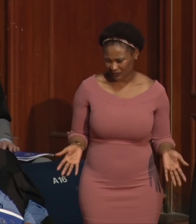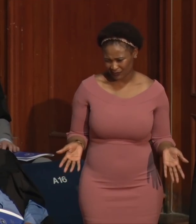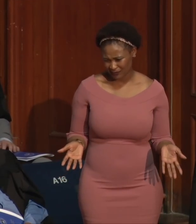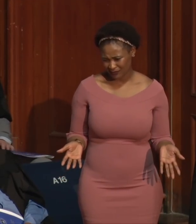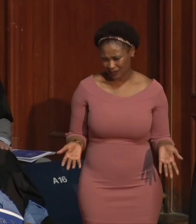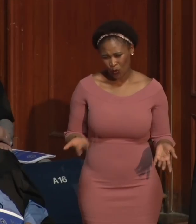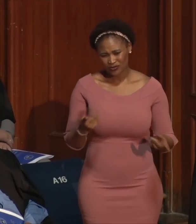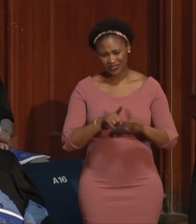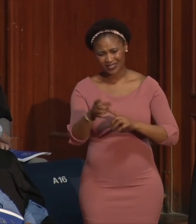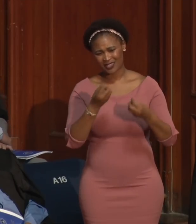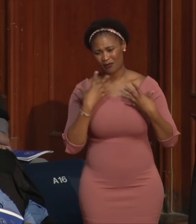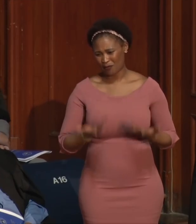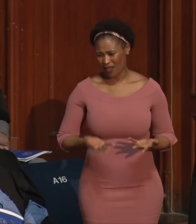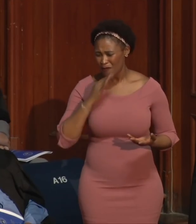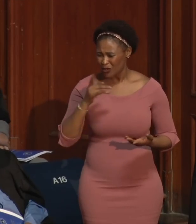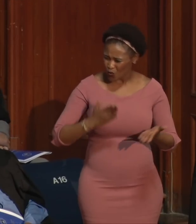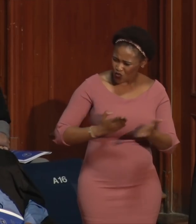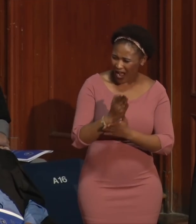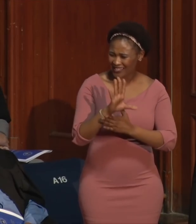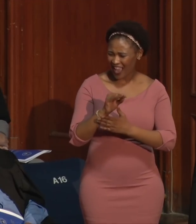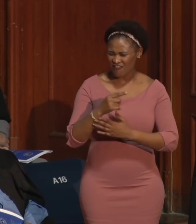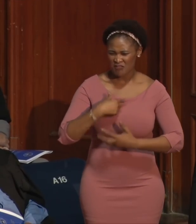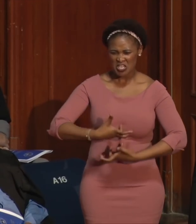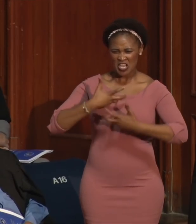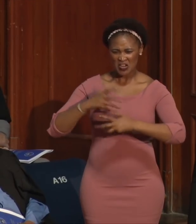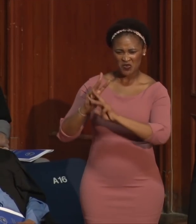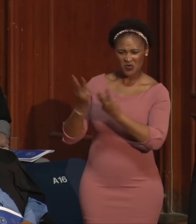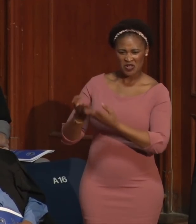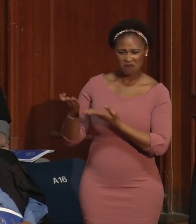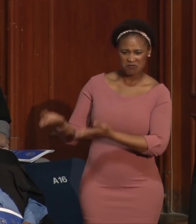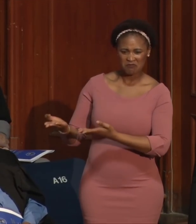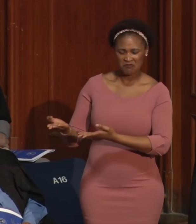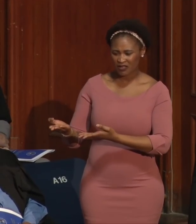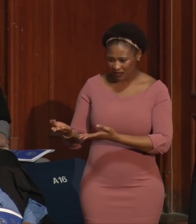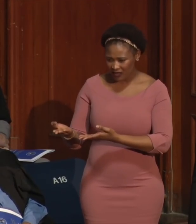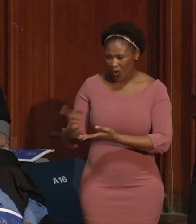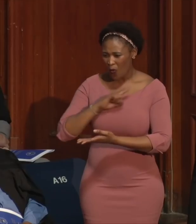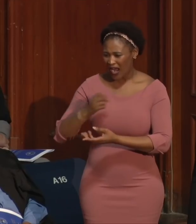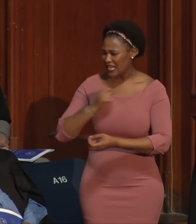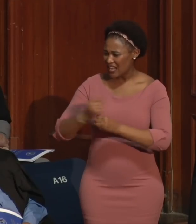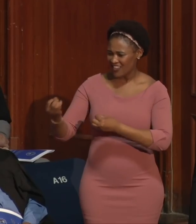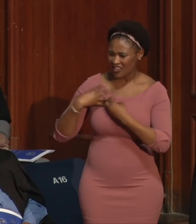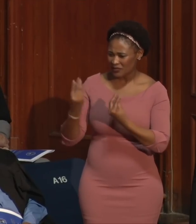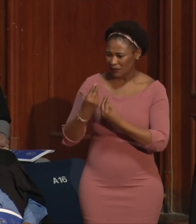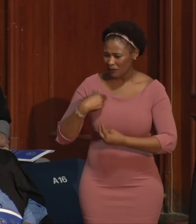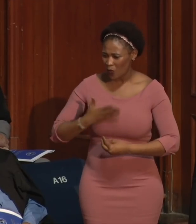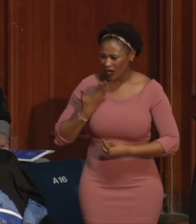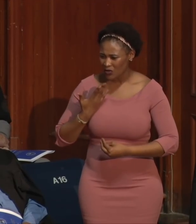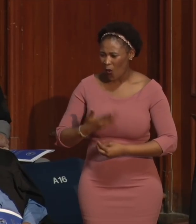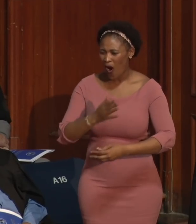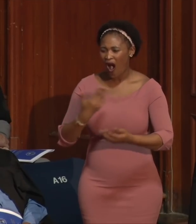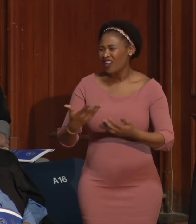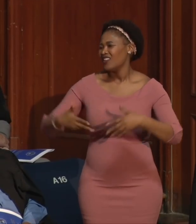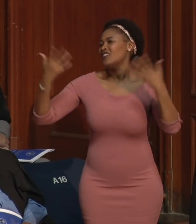success, as if you have a right to be upset with the world for not giving you something that you want. And if you throw your arms up in the